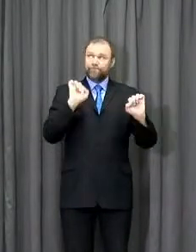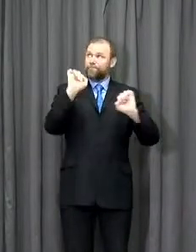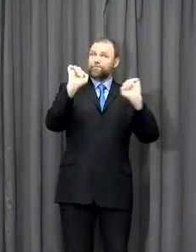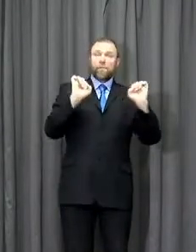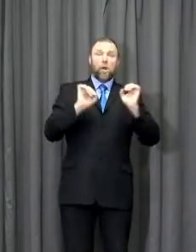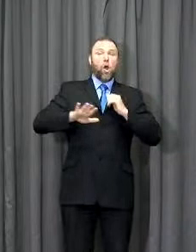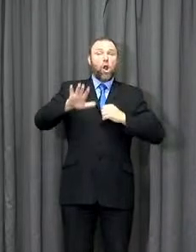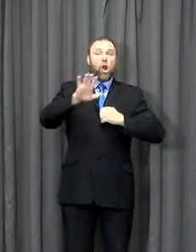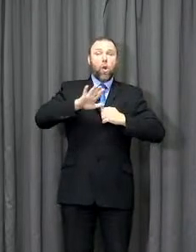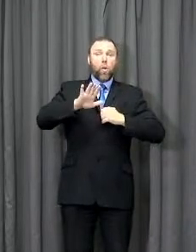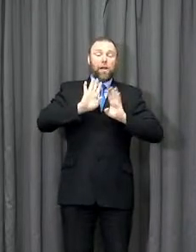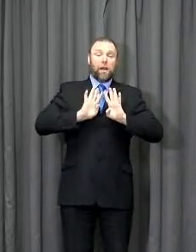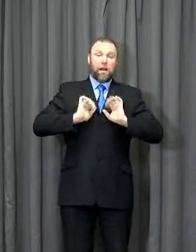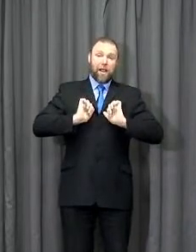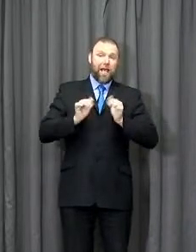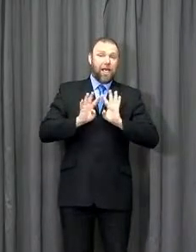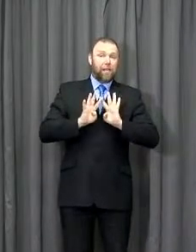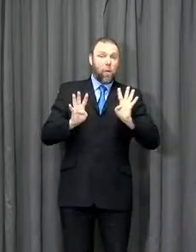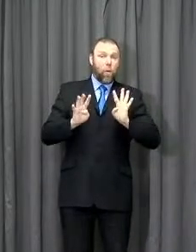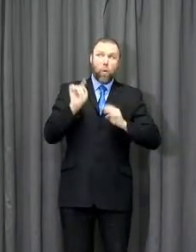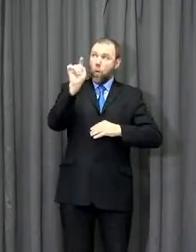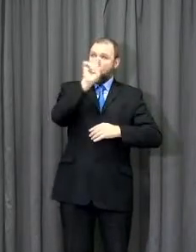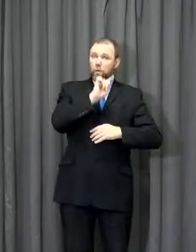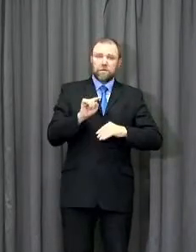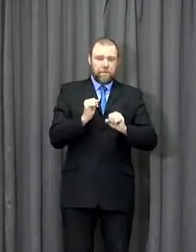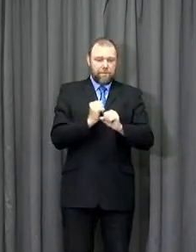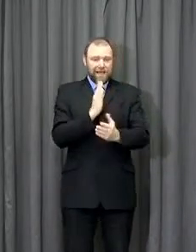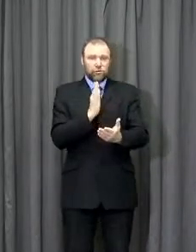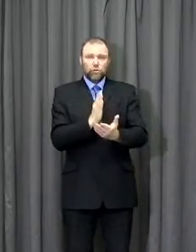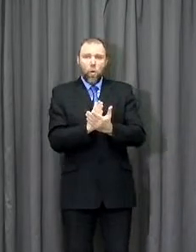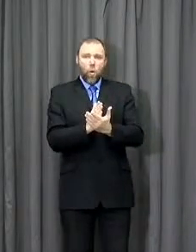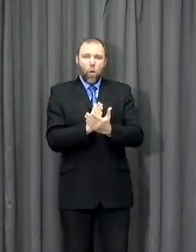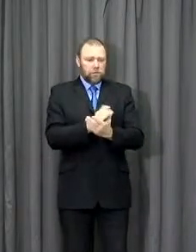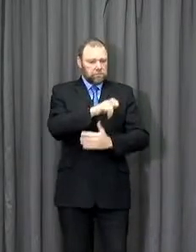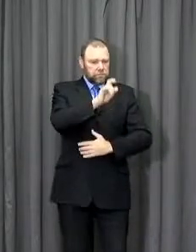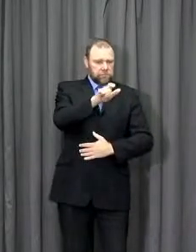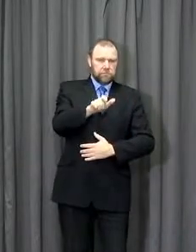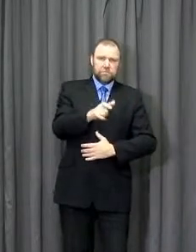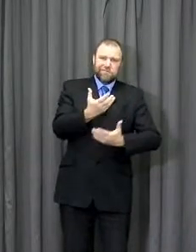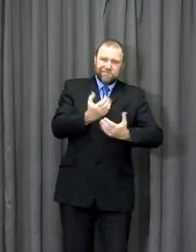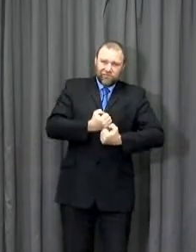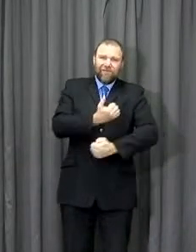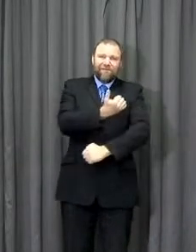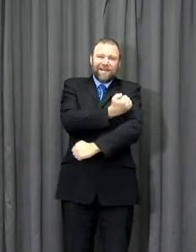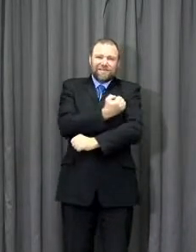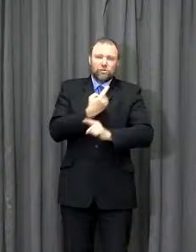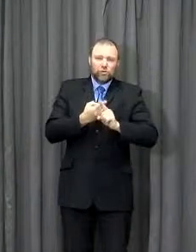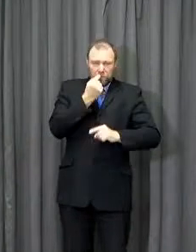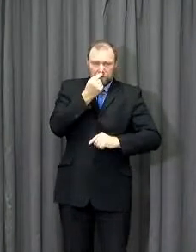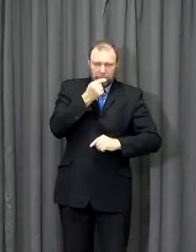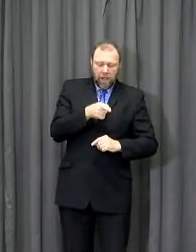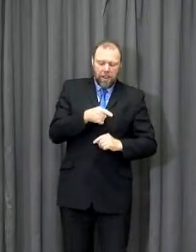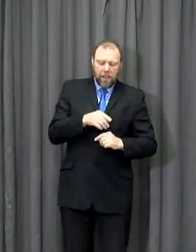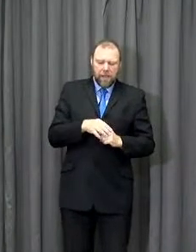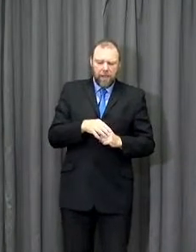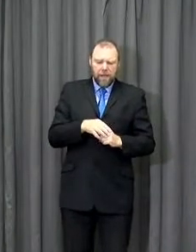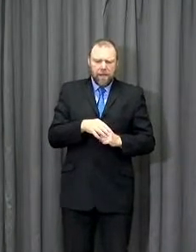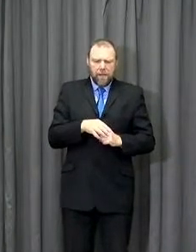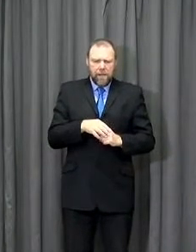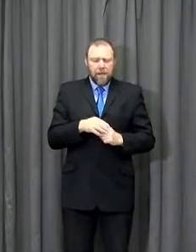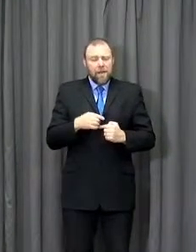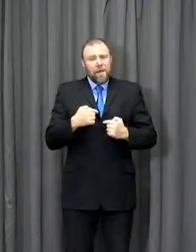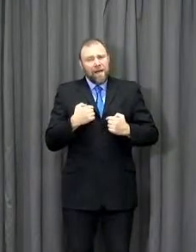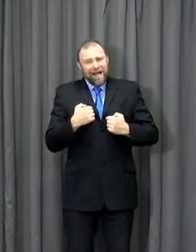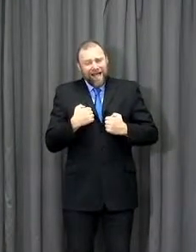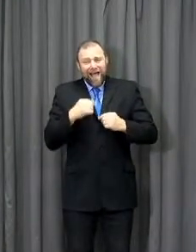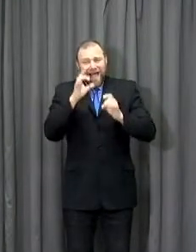that all of those, and the people that you mentioned, that get their vaccination as soon as they possibly can. I would imagine that